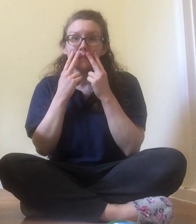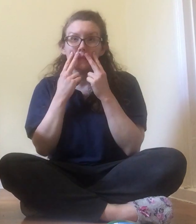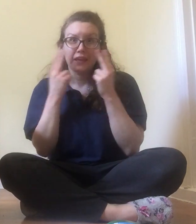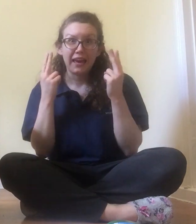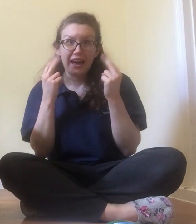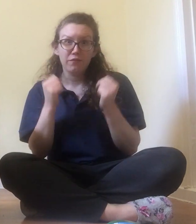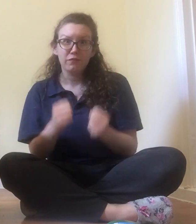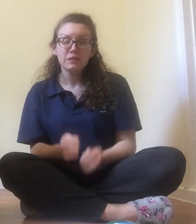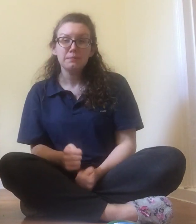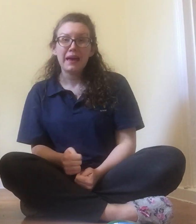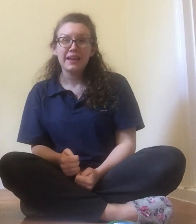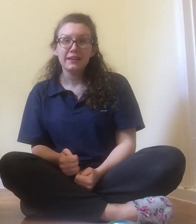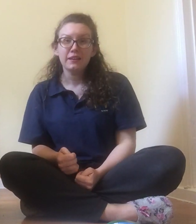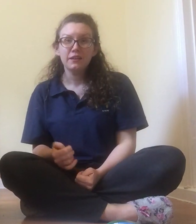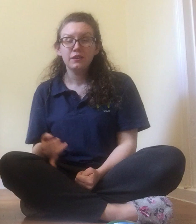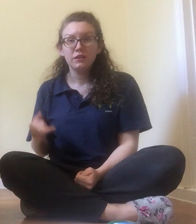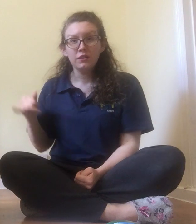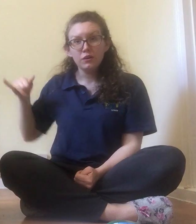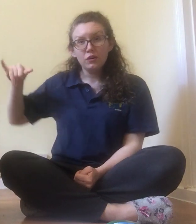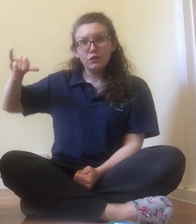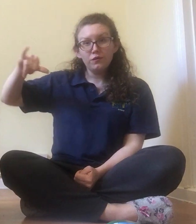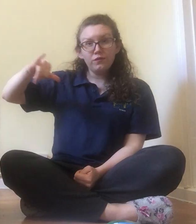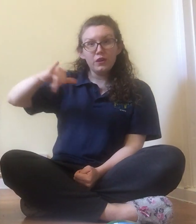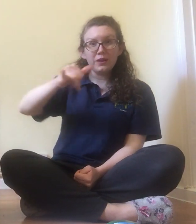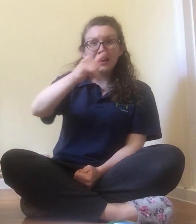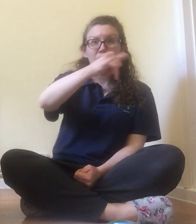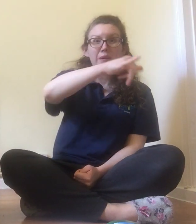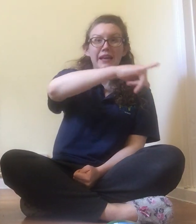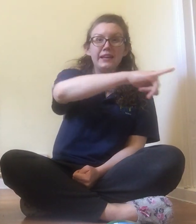The cat from Spain flew an aeroplane.